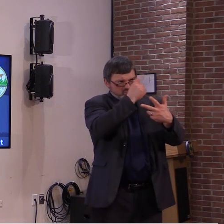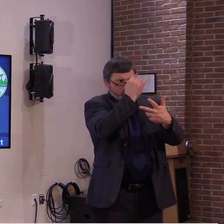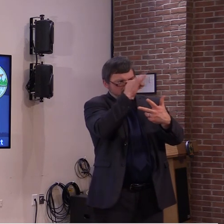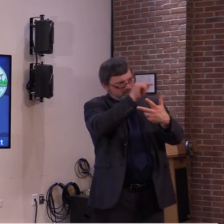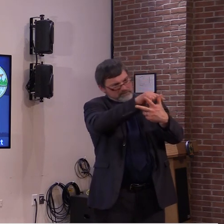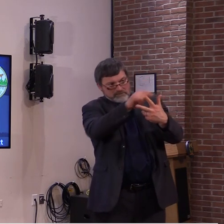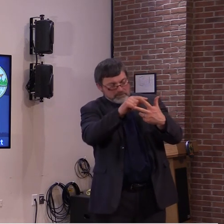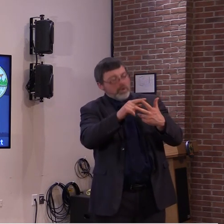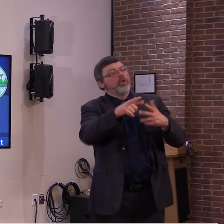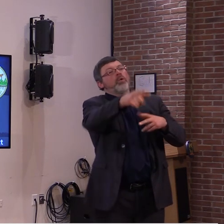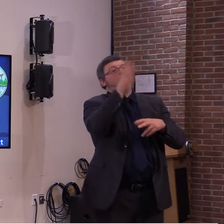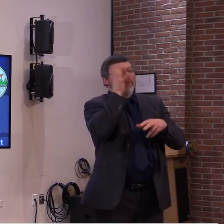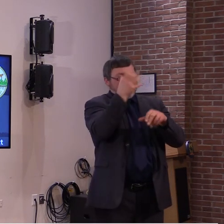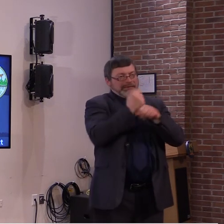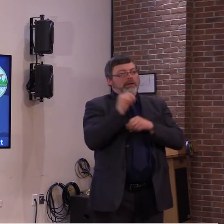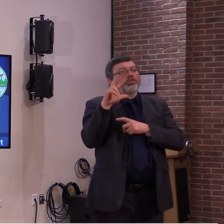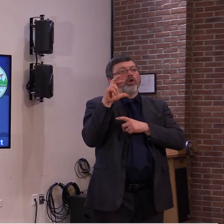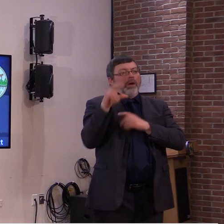the underlying benefit.